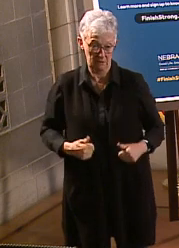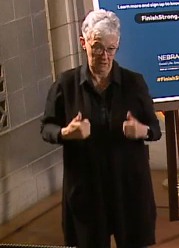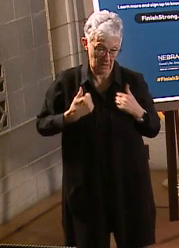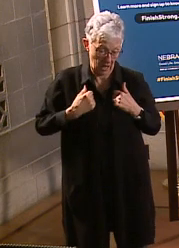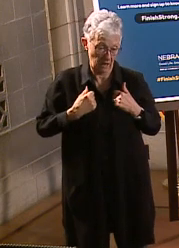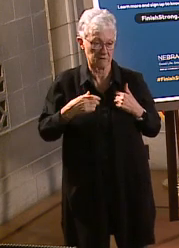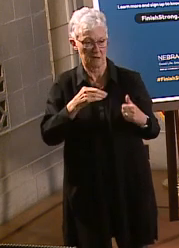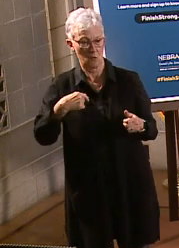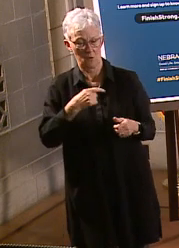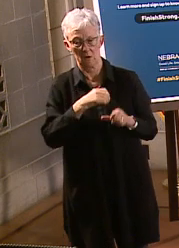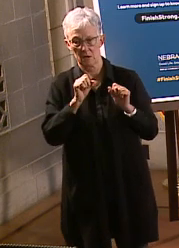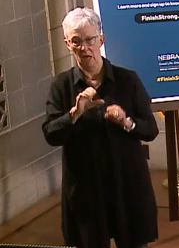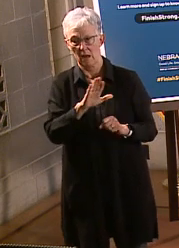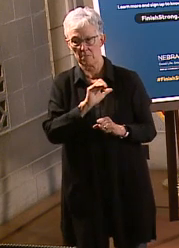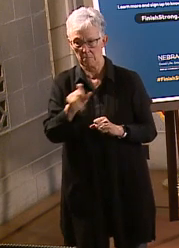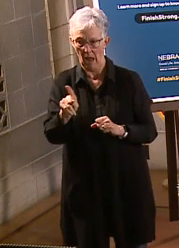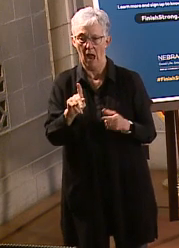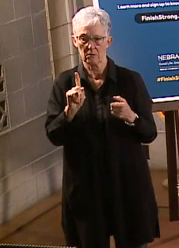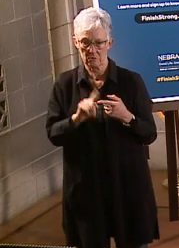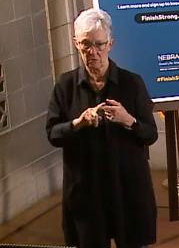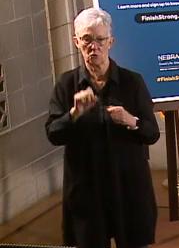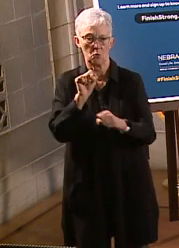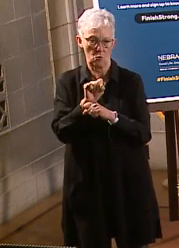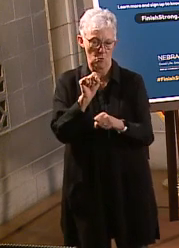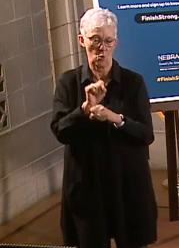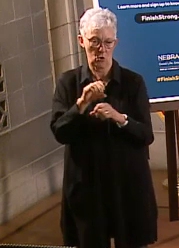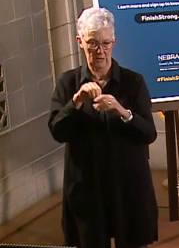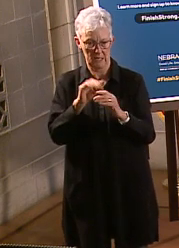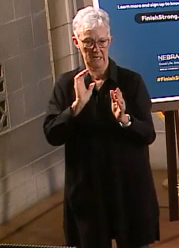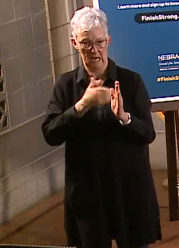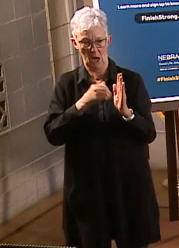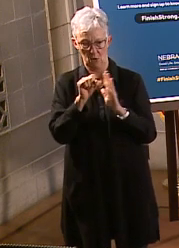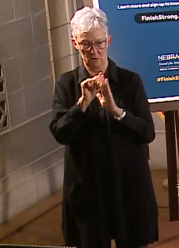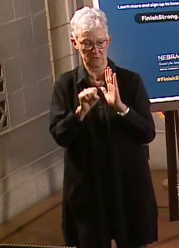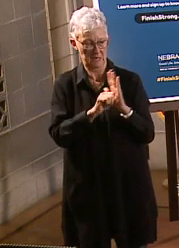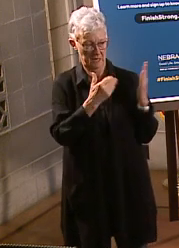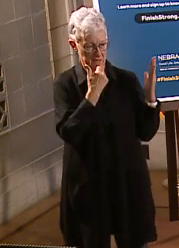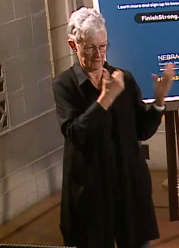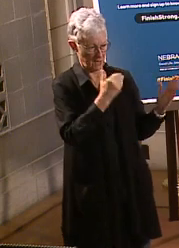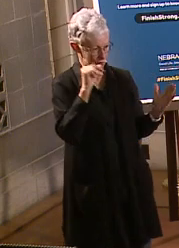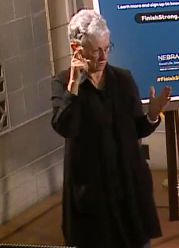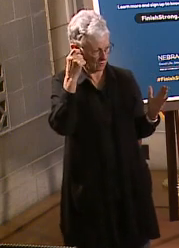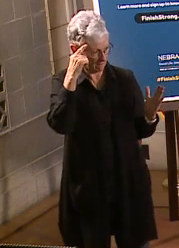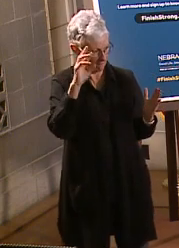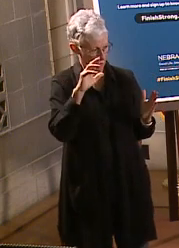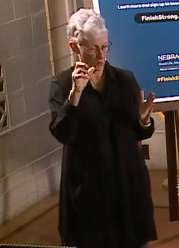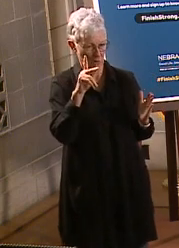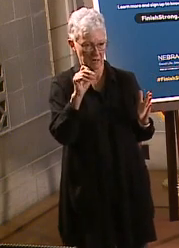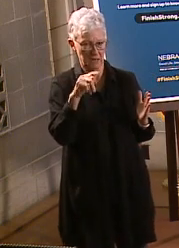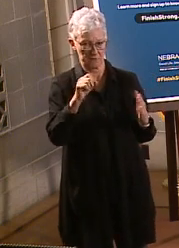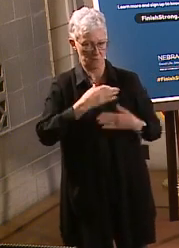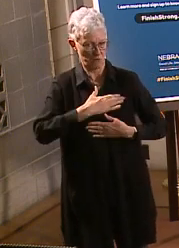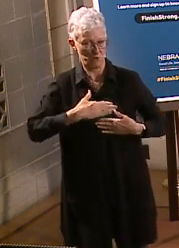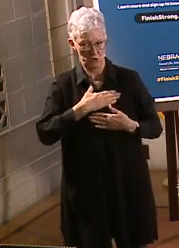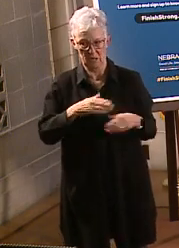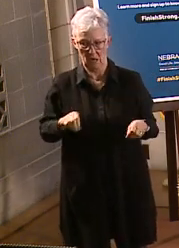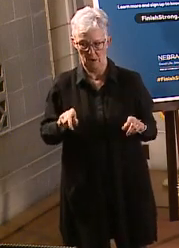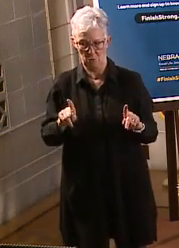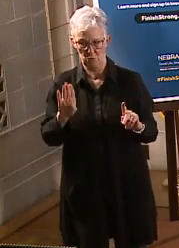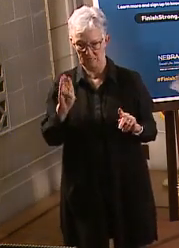of business in our state. So thank you, and thank you, Governor Ricketts. Appreciate the opportunity. Thank you.